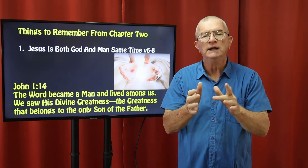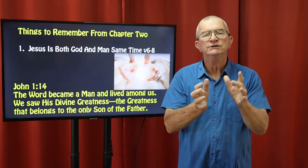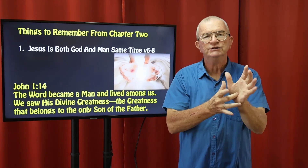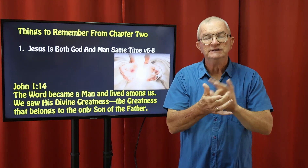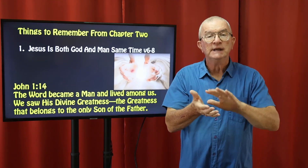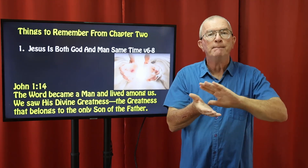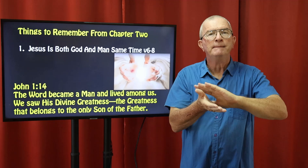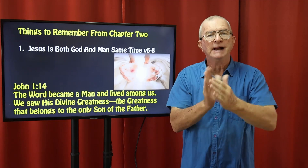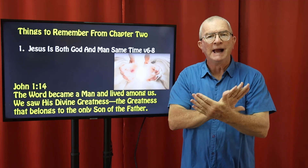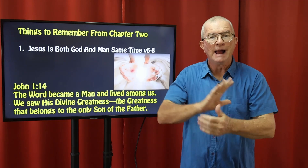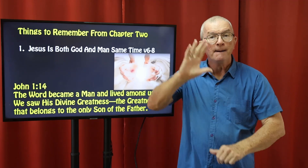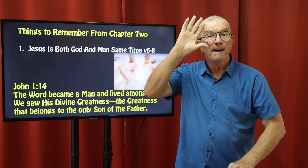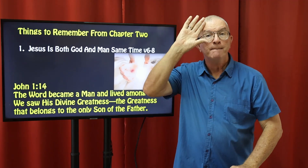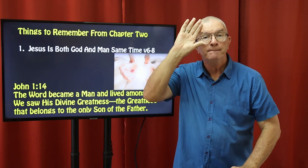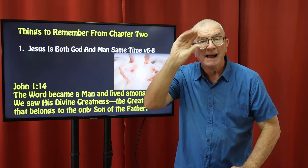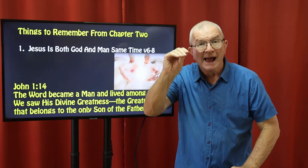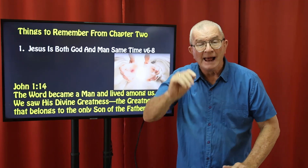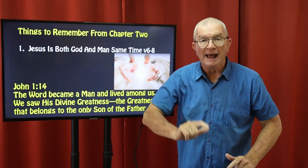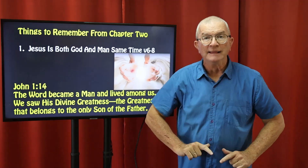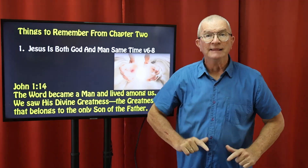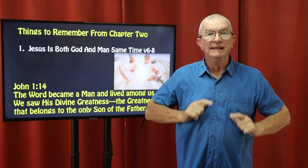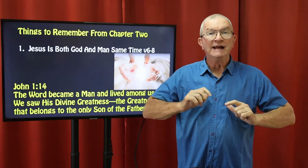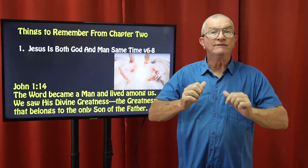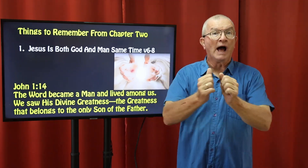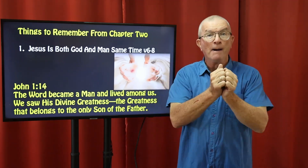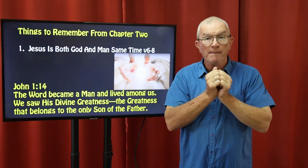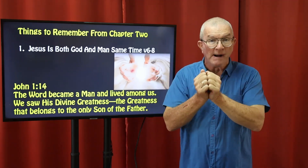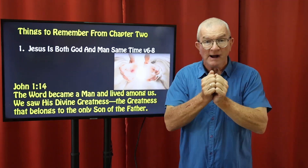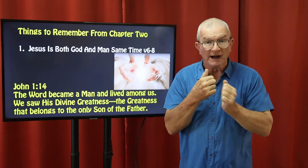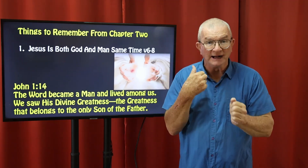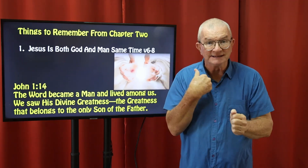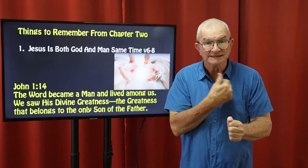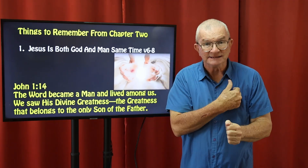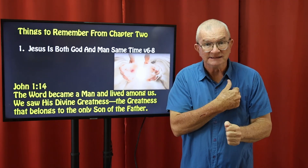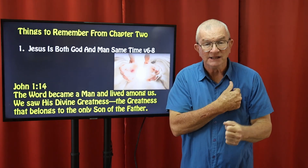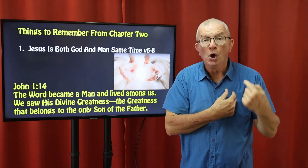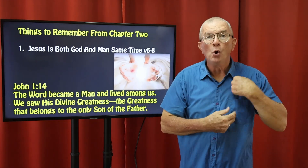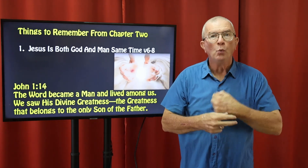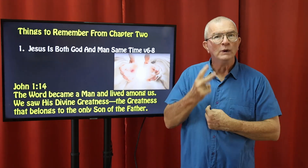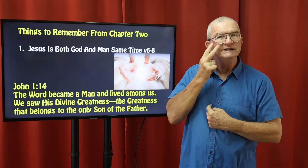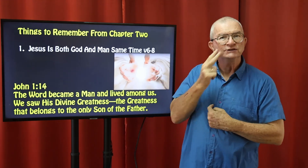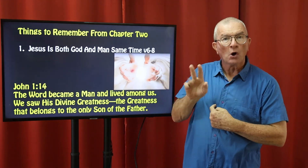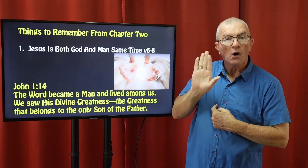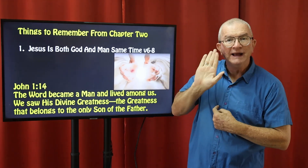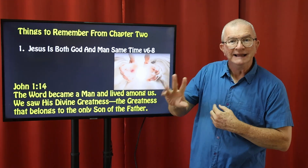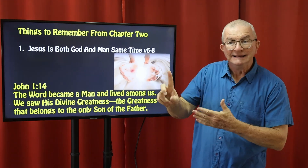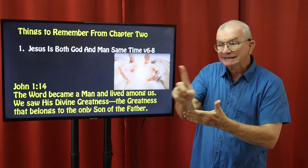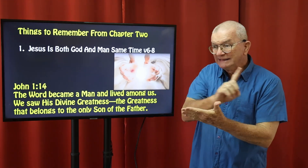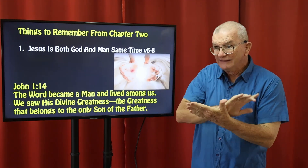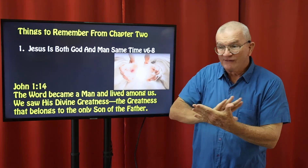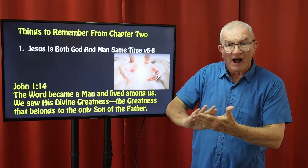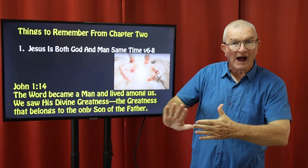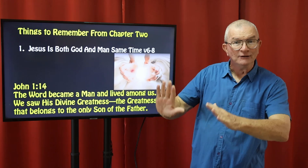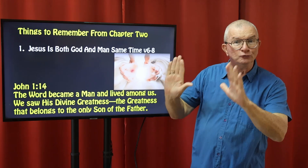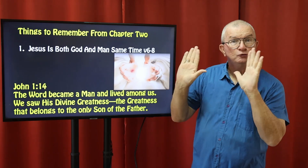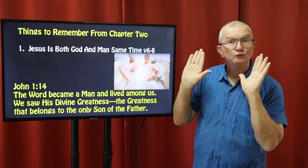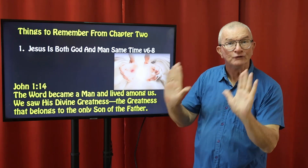Jesus, "became man and lived among us. We saw his divine